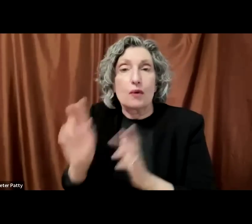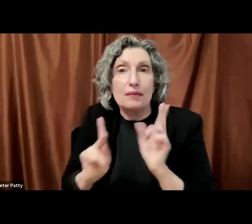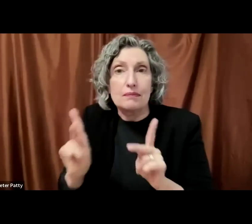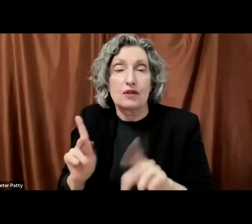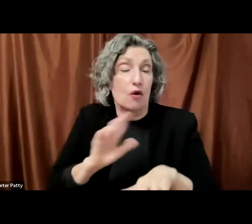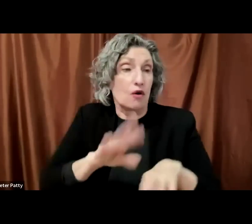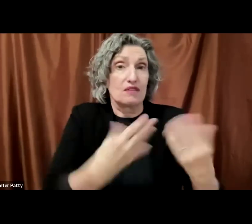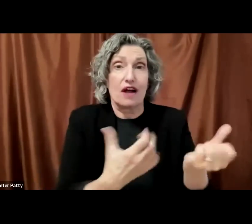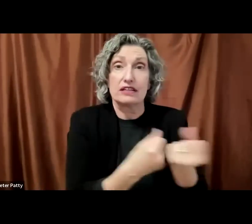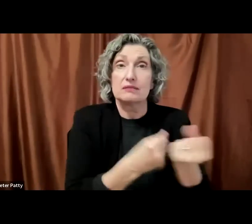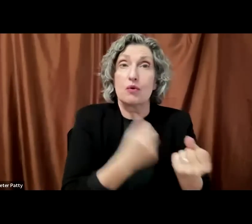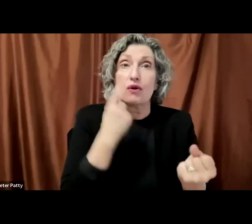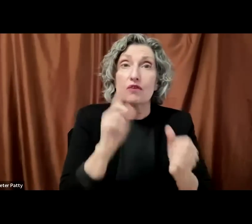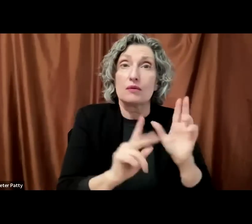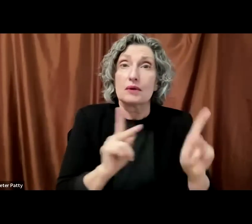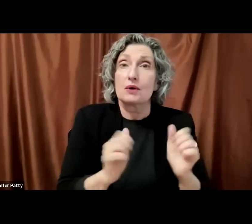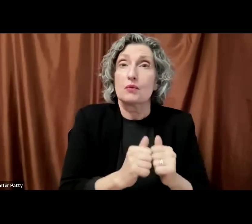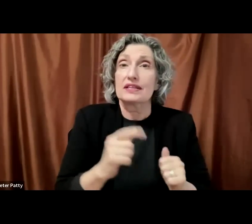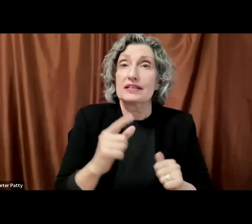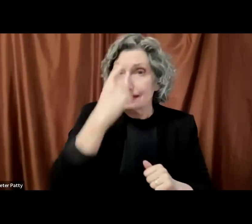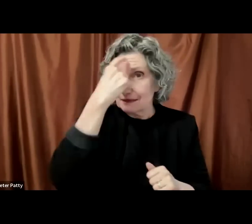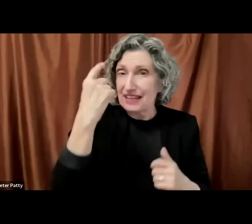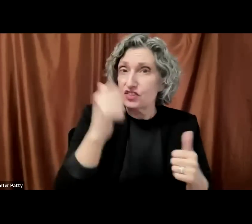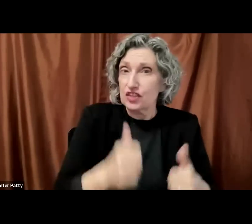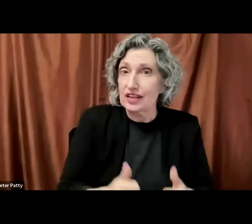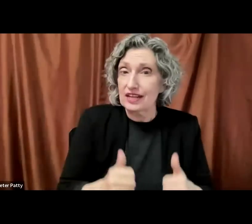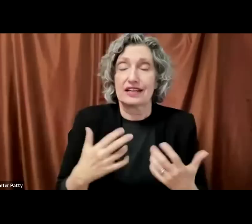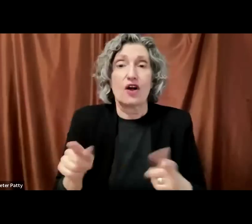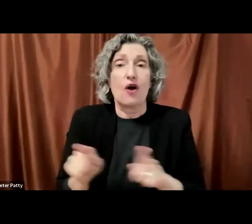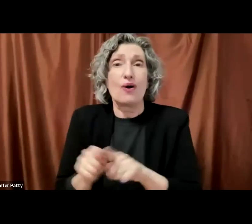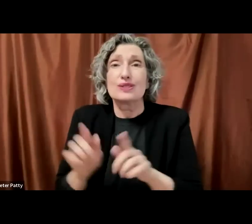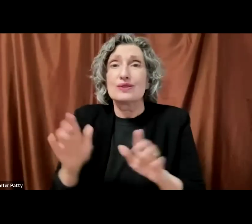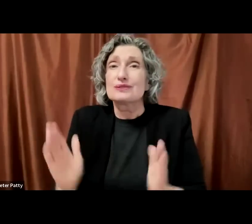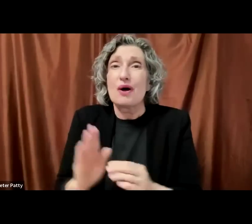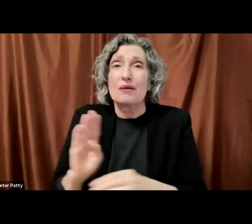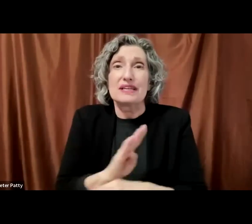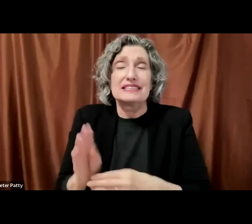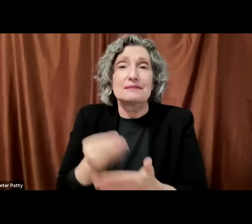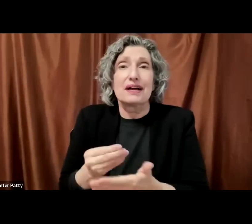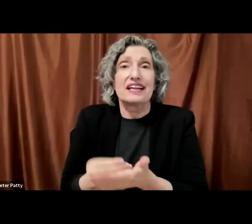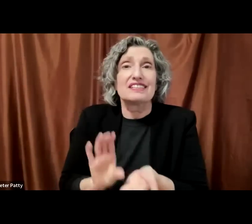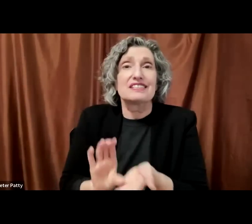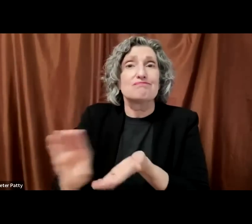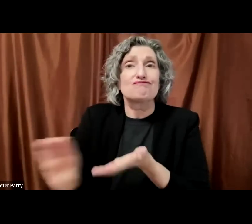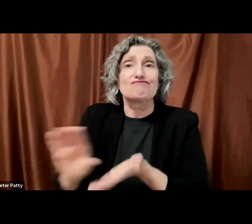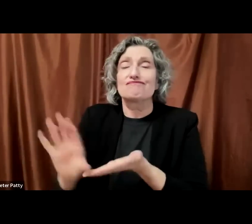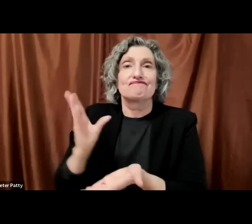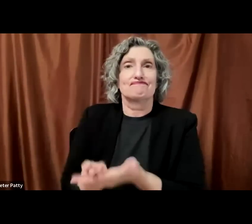on technical assistance offered to small business entrepreneurs, in addition to layoffs and cutbacks of critical programs.